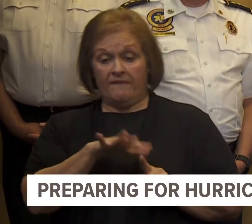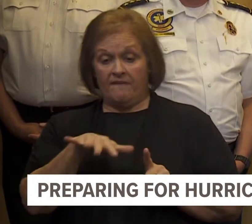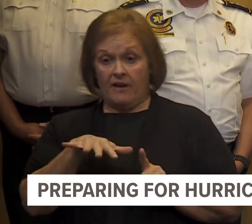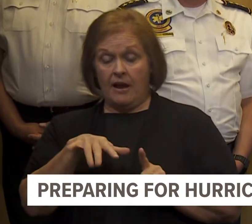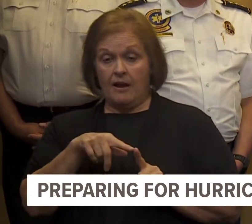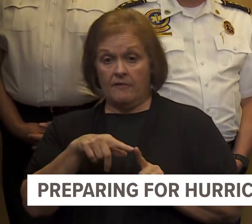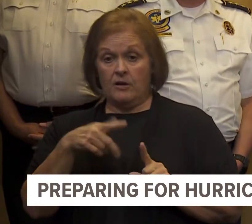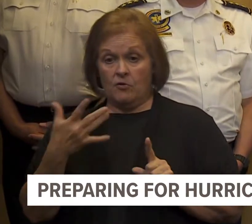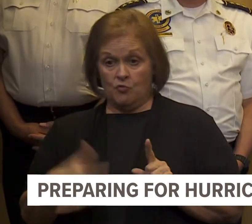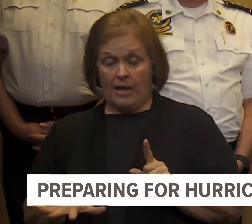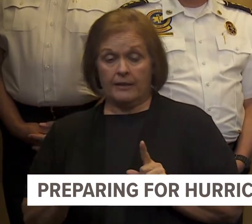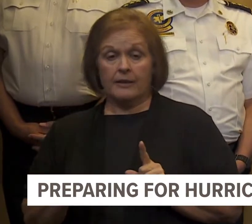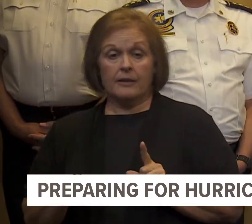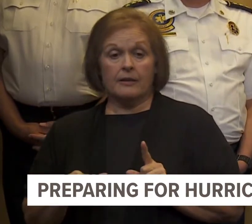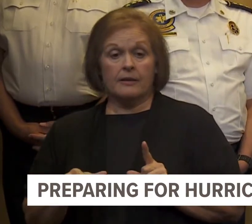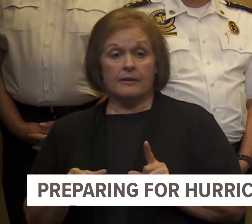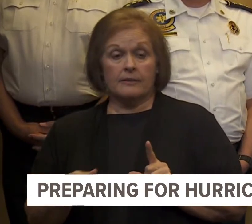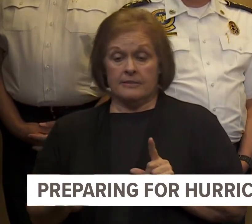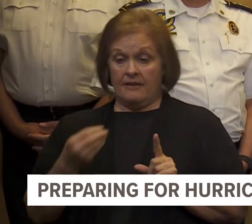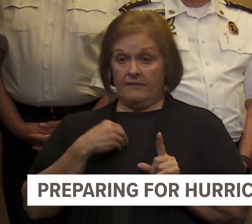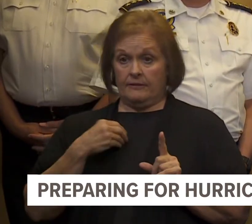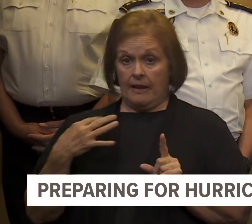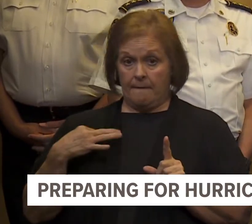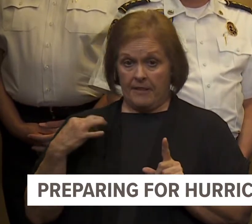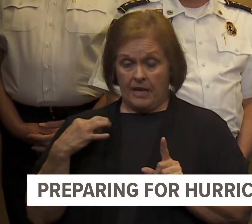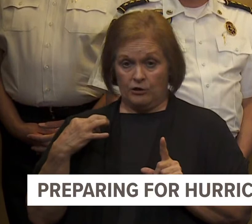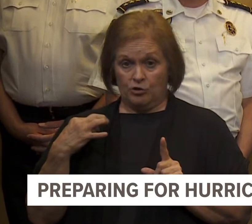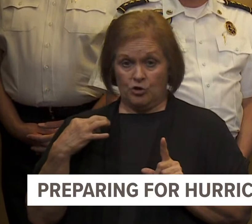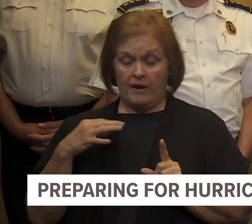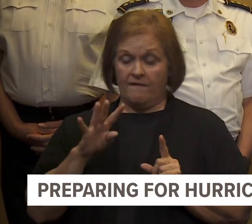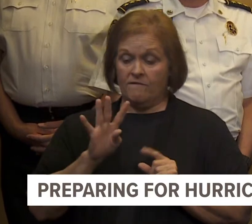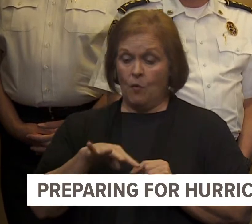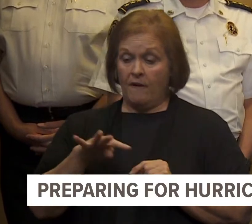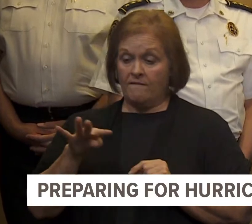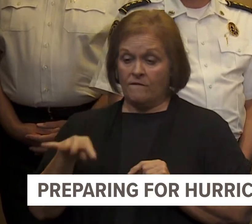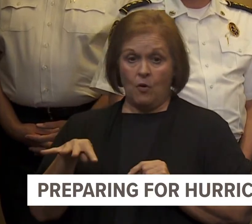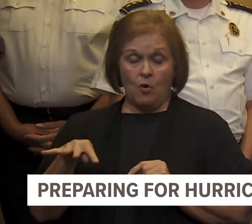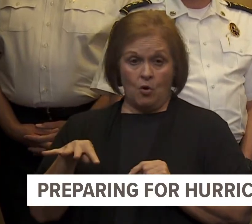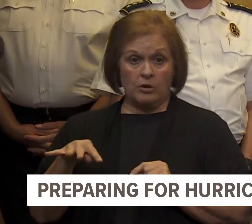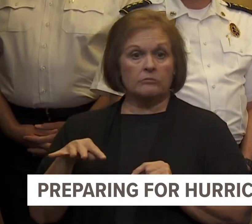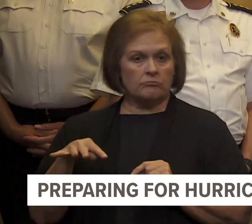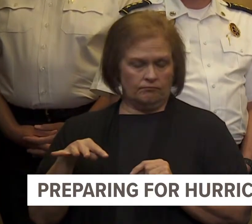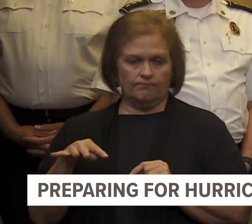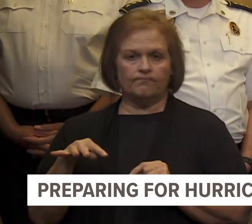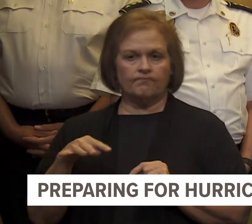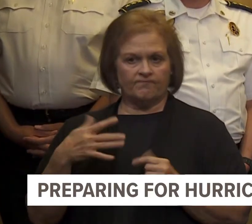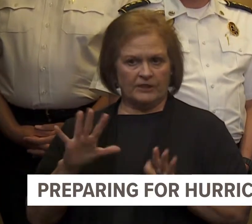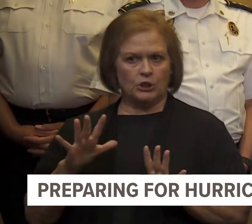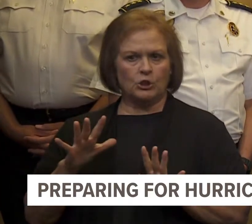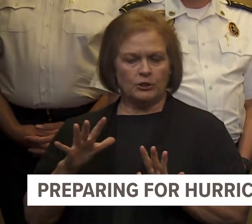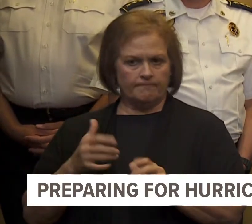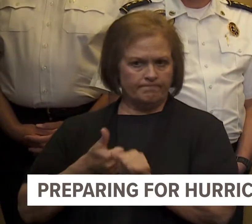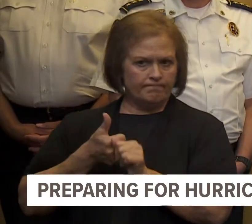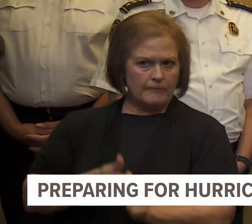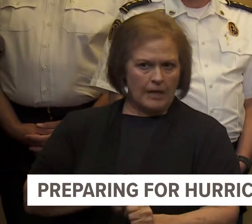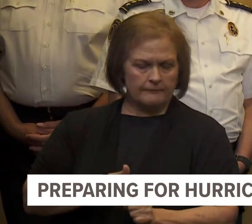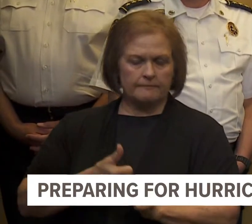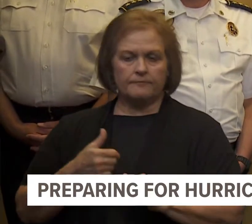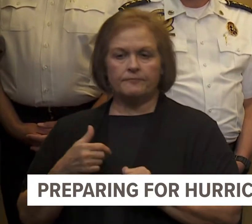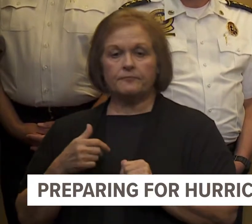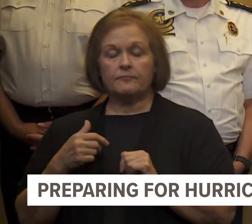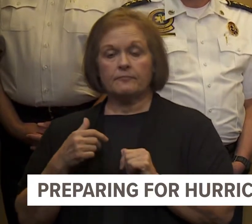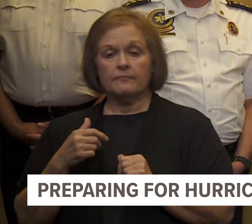have submitted their application. 44 are in full compliance, which is pretty good. The ones